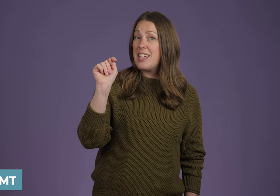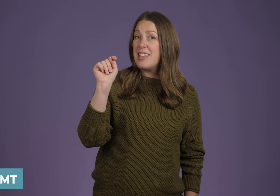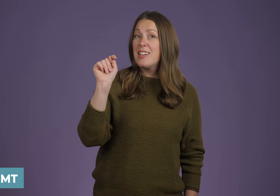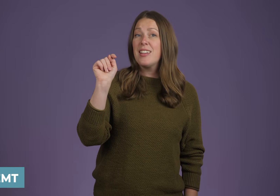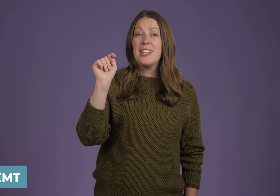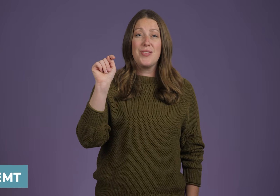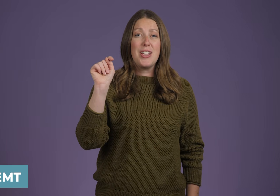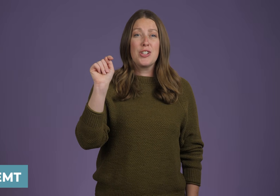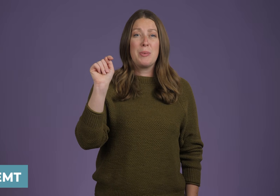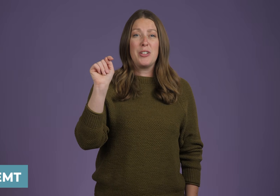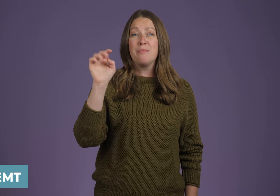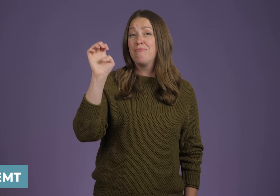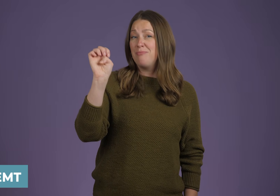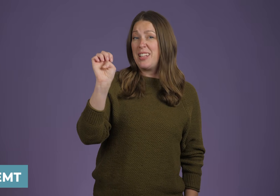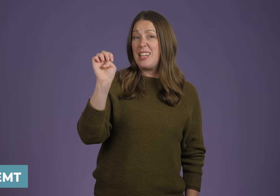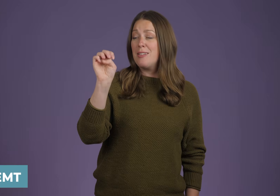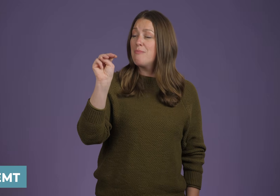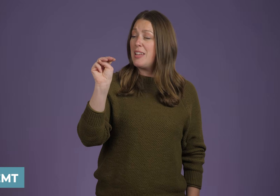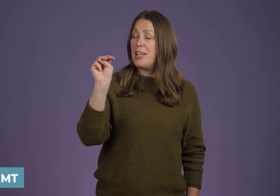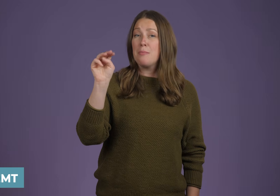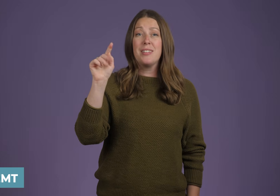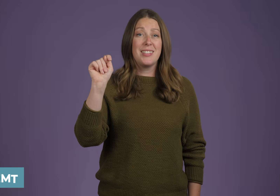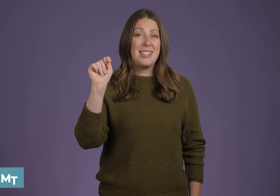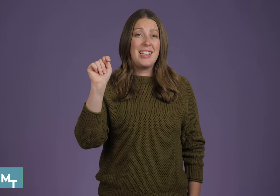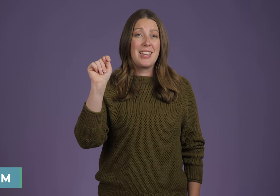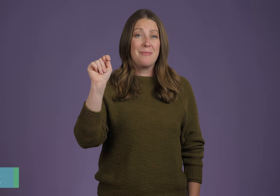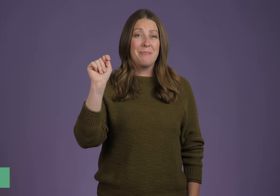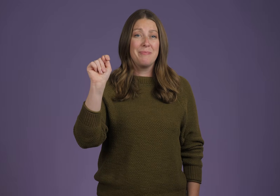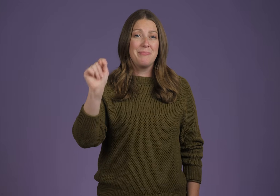EMT is fingerspelled. EMT.